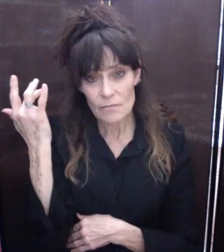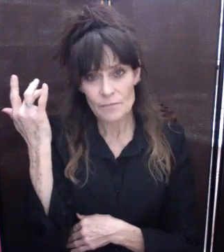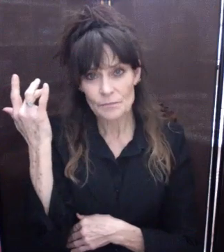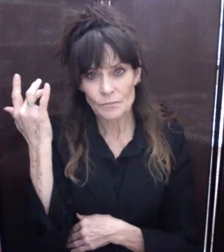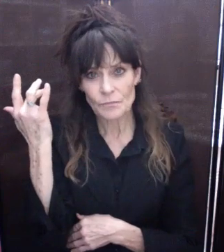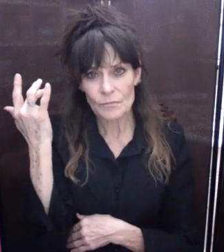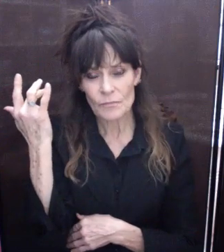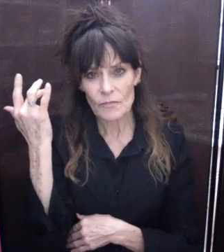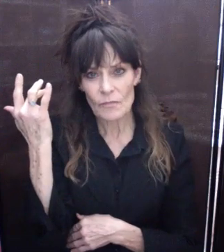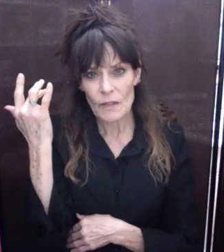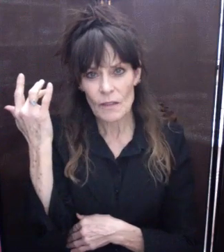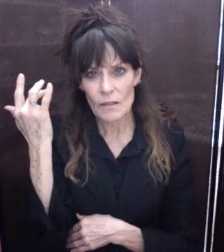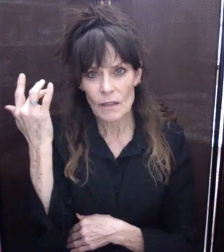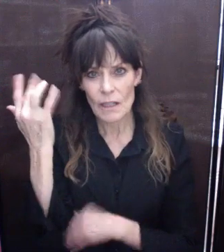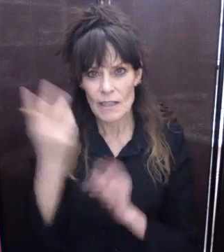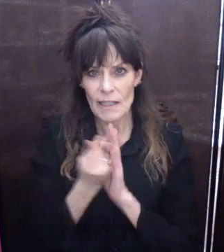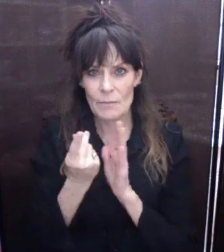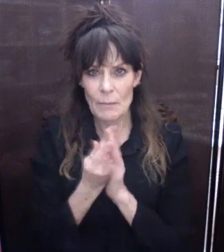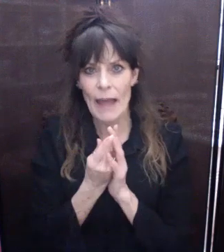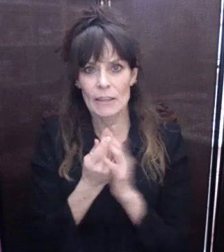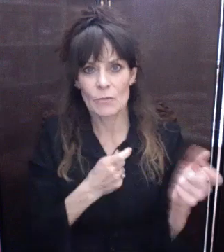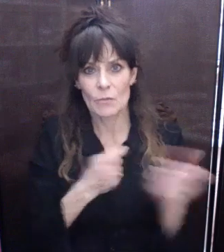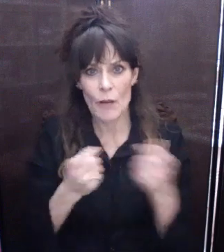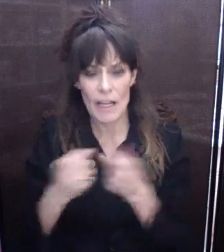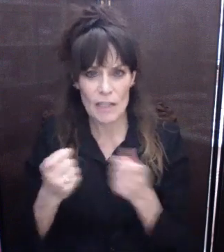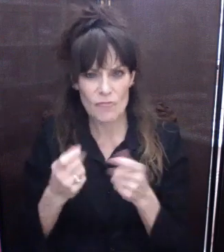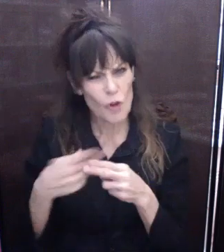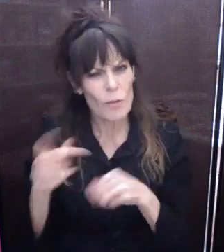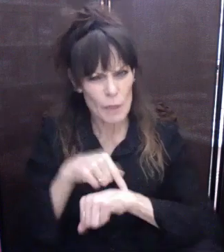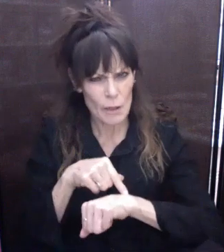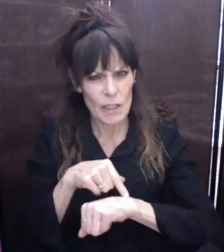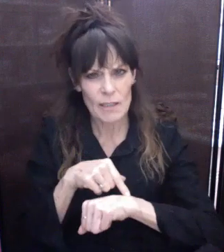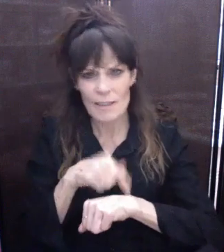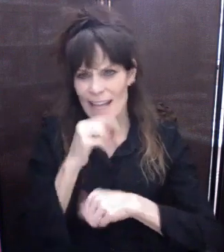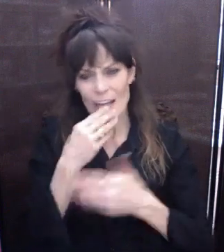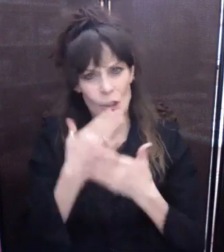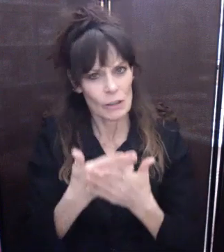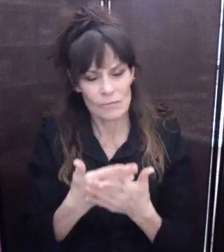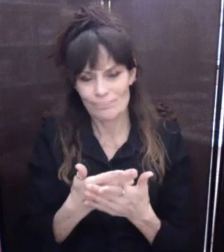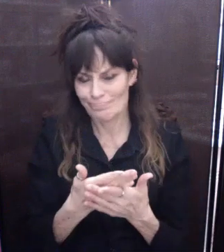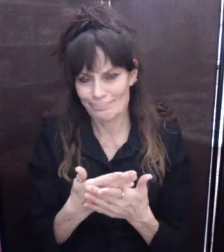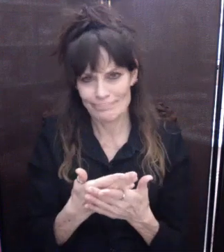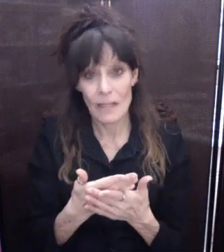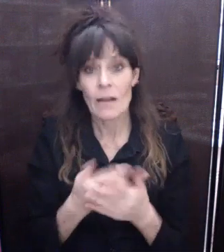I take back the reins for short periods of time, and it usually doesn't go well. But